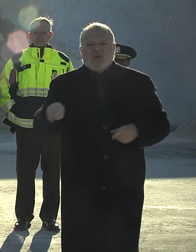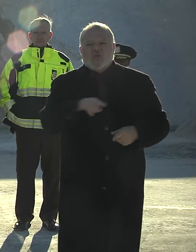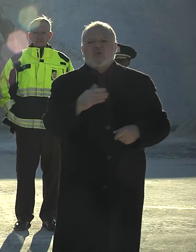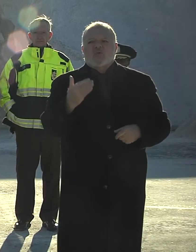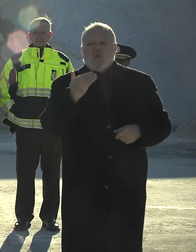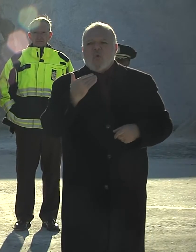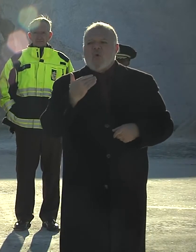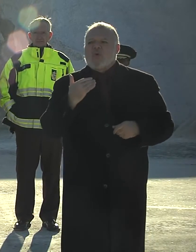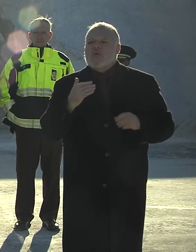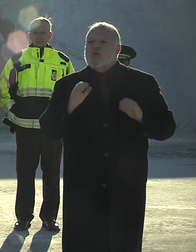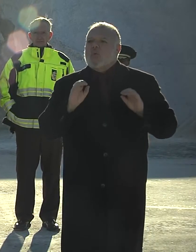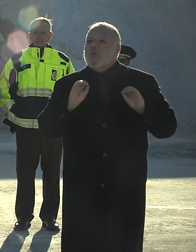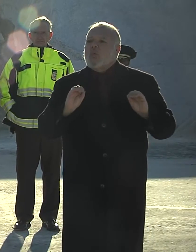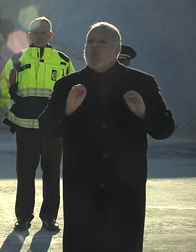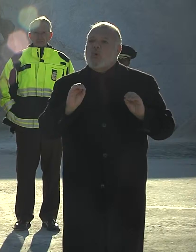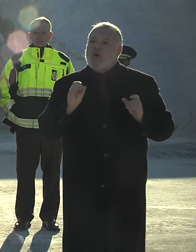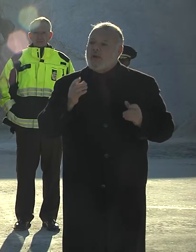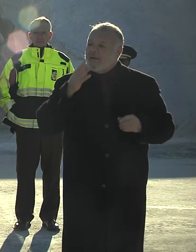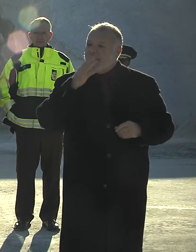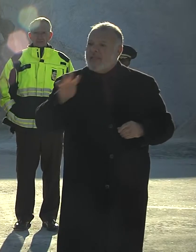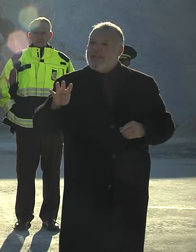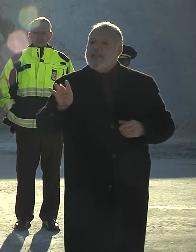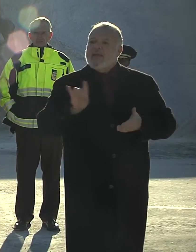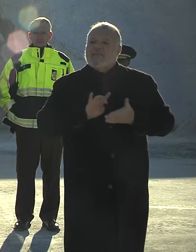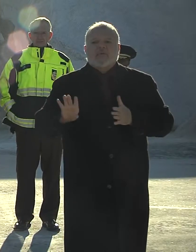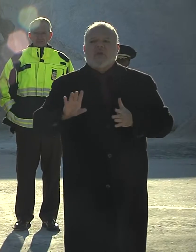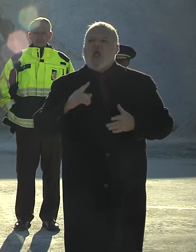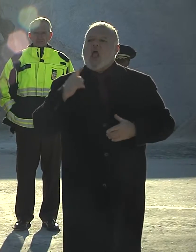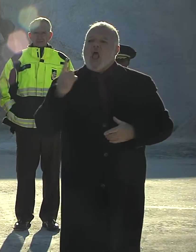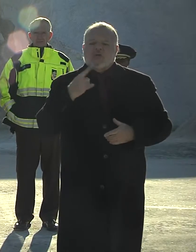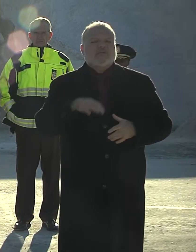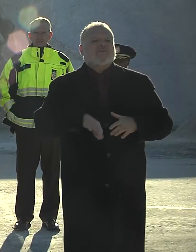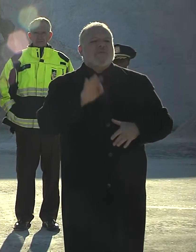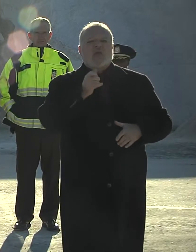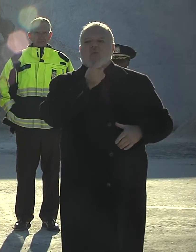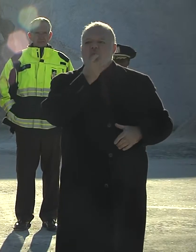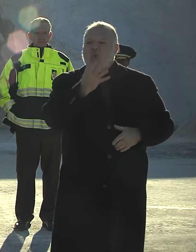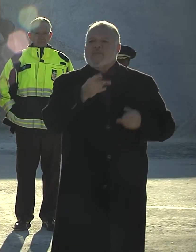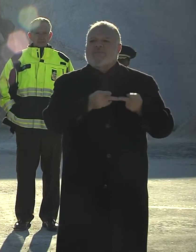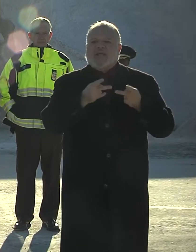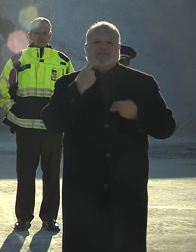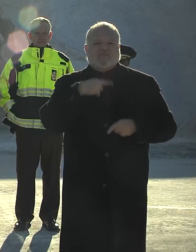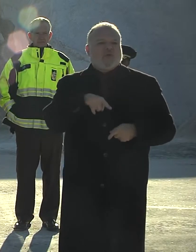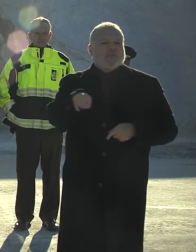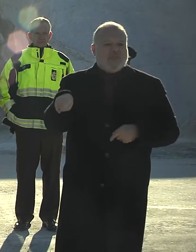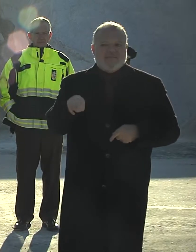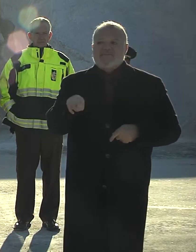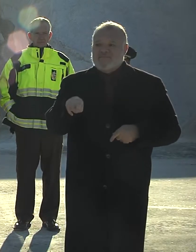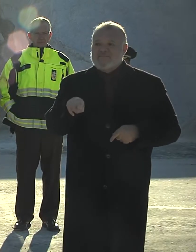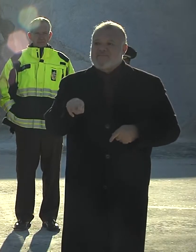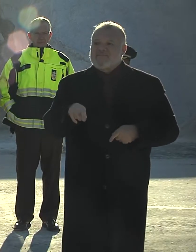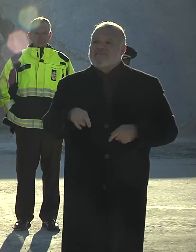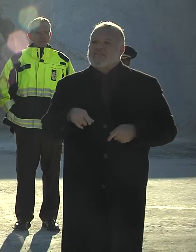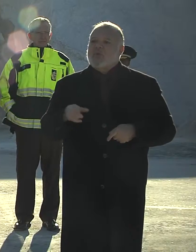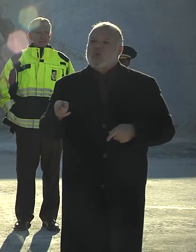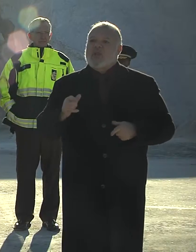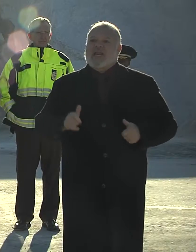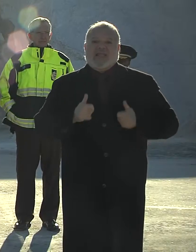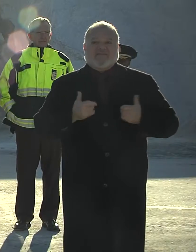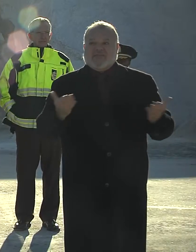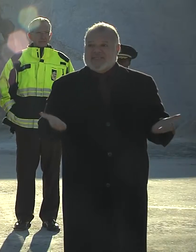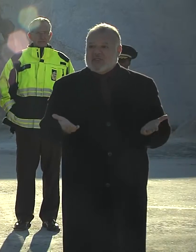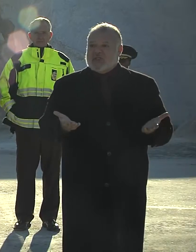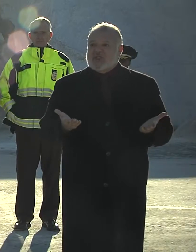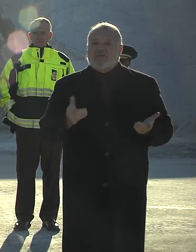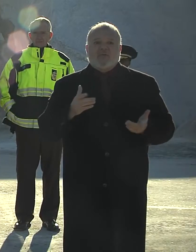turned away. We will always find a warm place for our homeless residents. To prepare for the winter,